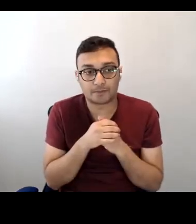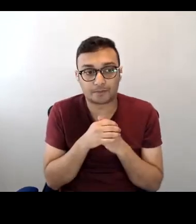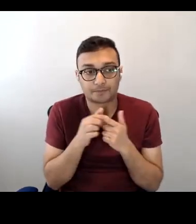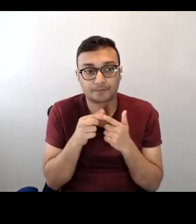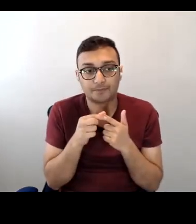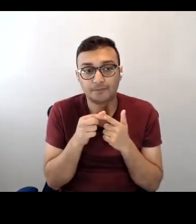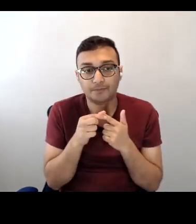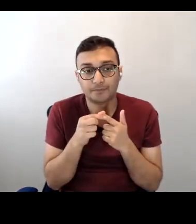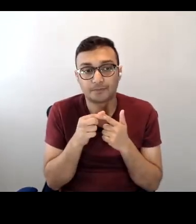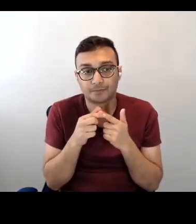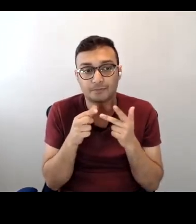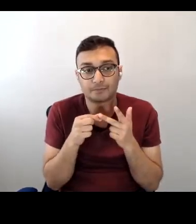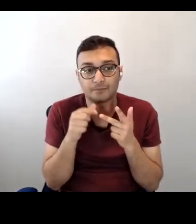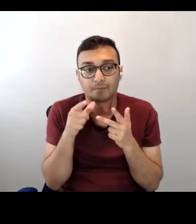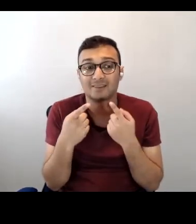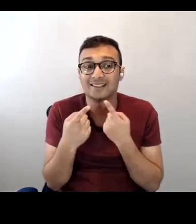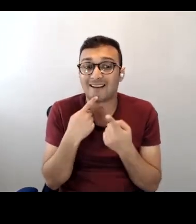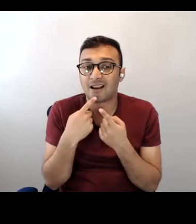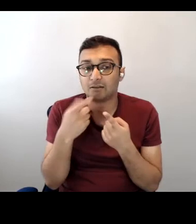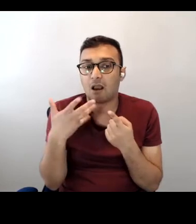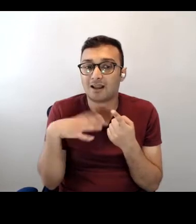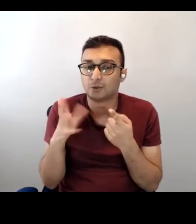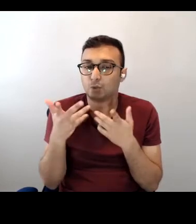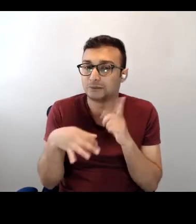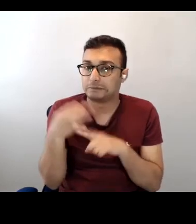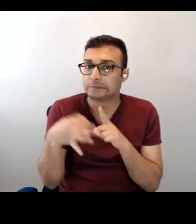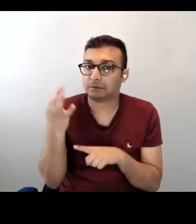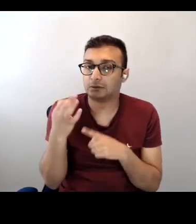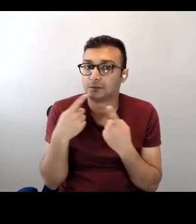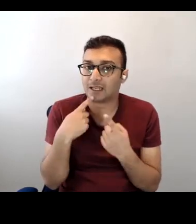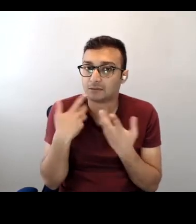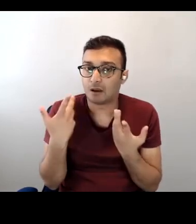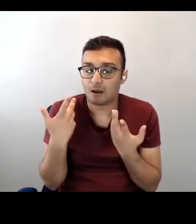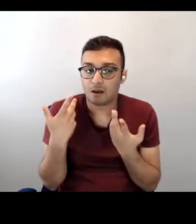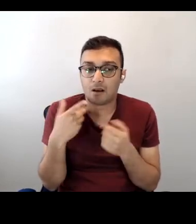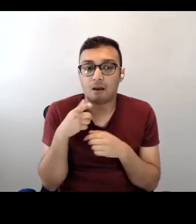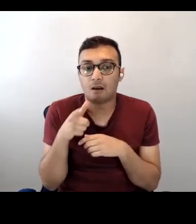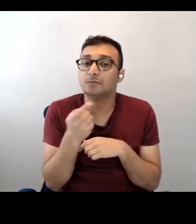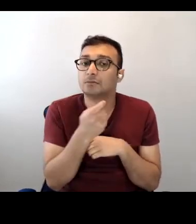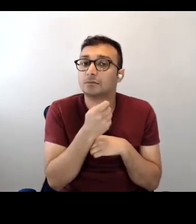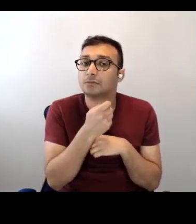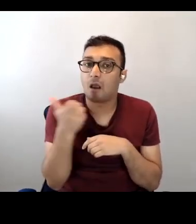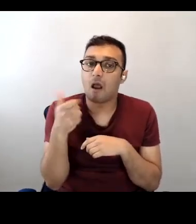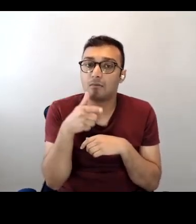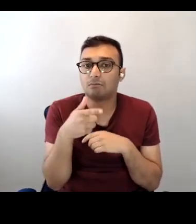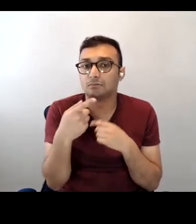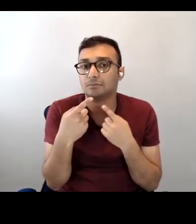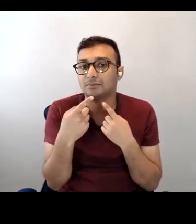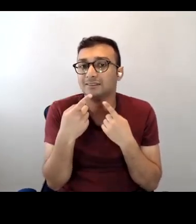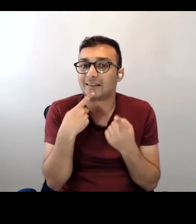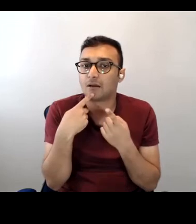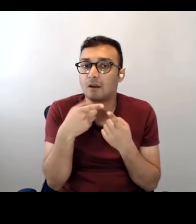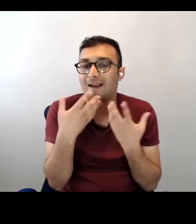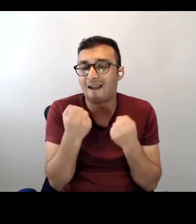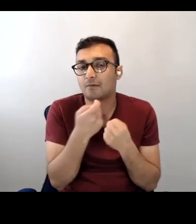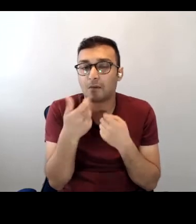Improving data. There is some started data from the ICRC. So we are trying